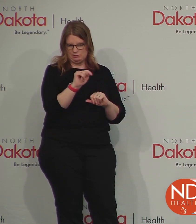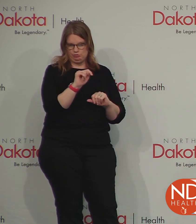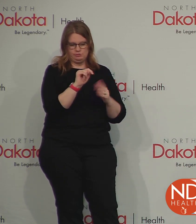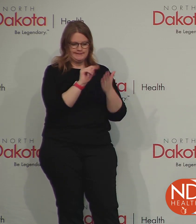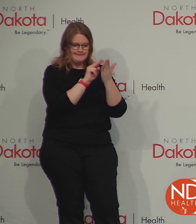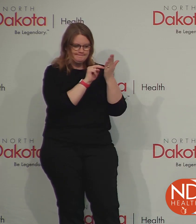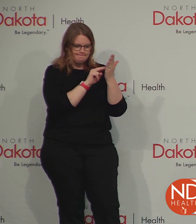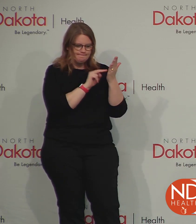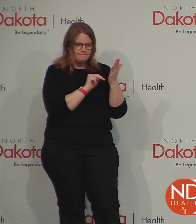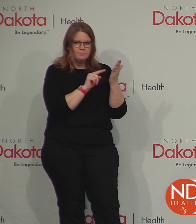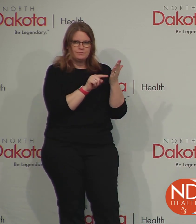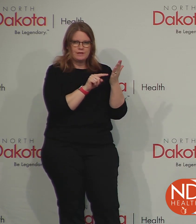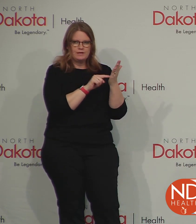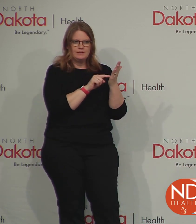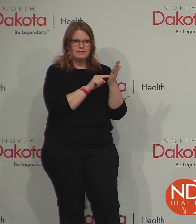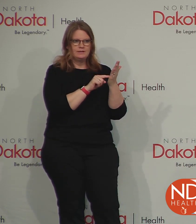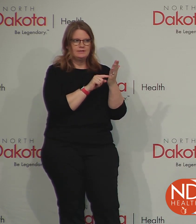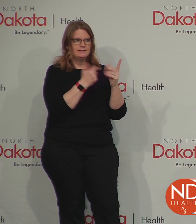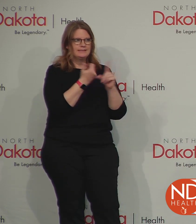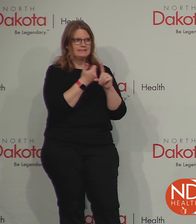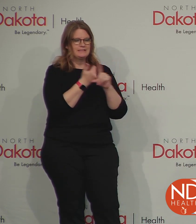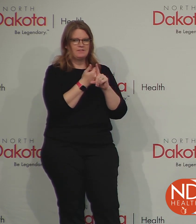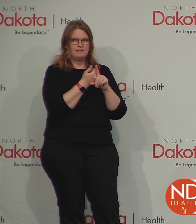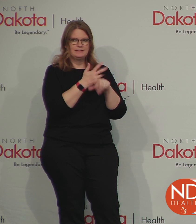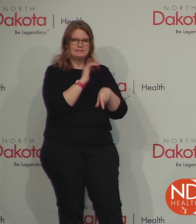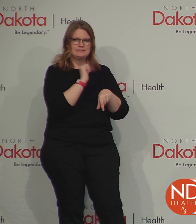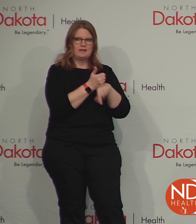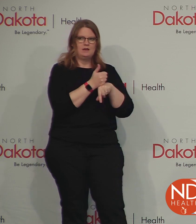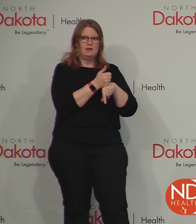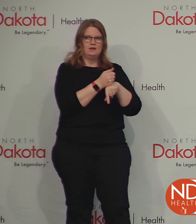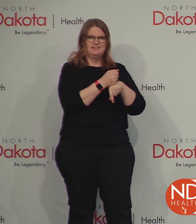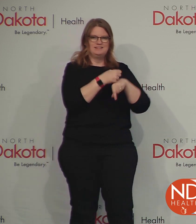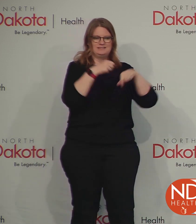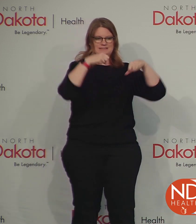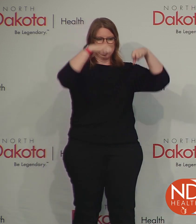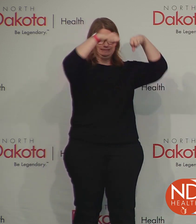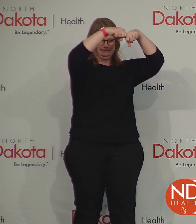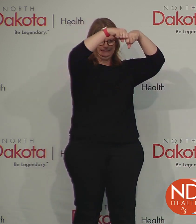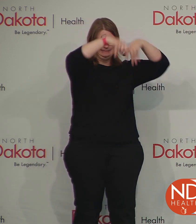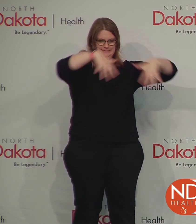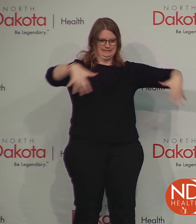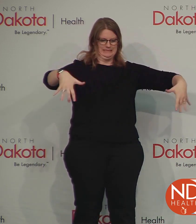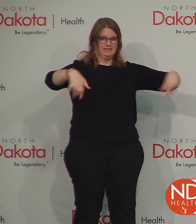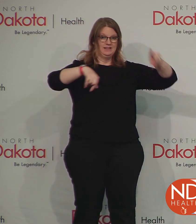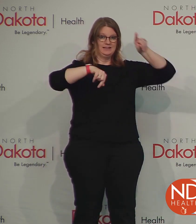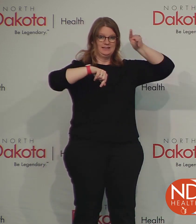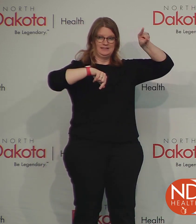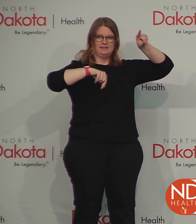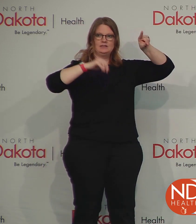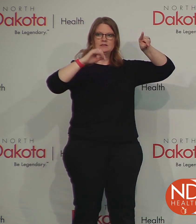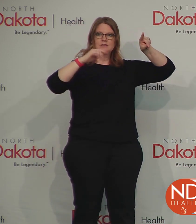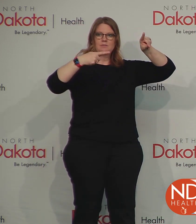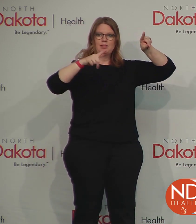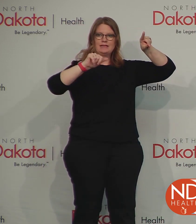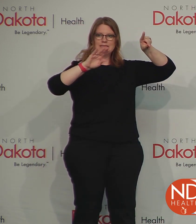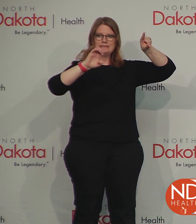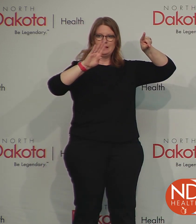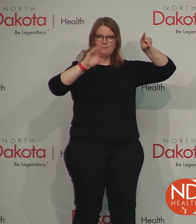it's sort of built on a hierarchy, and that tip of the iceberg is the